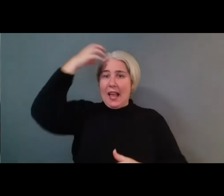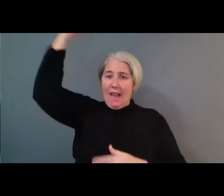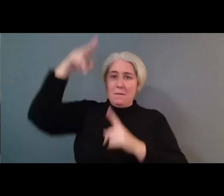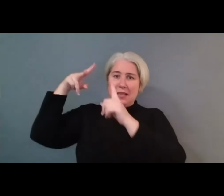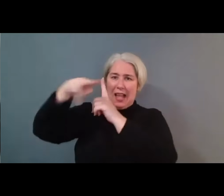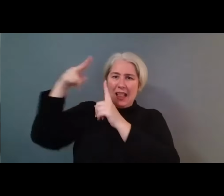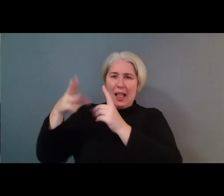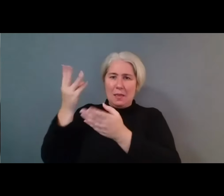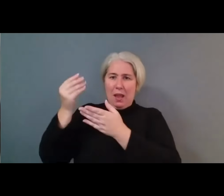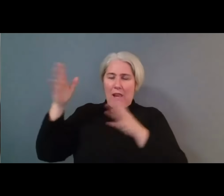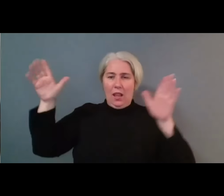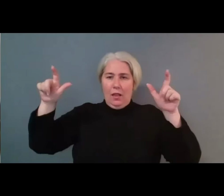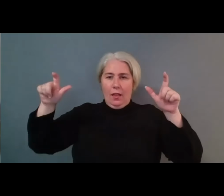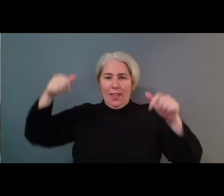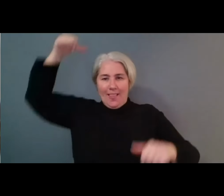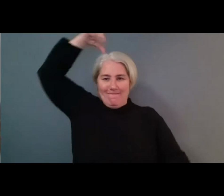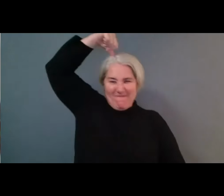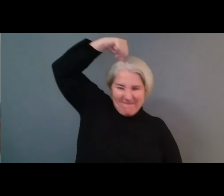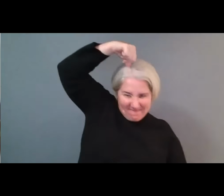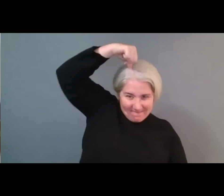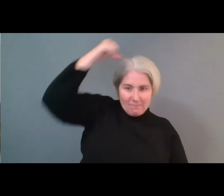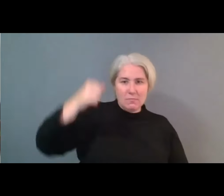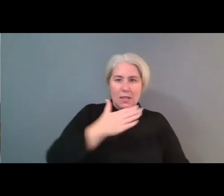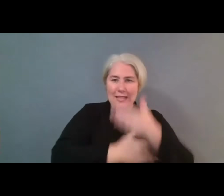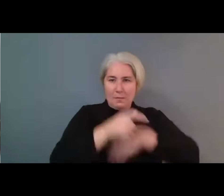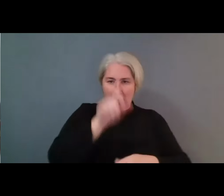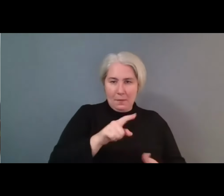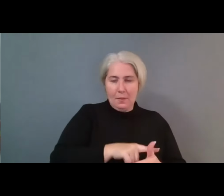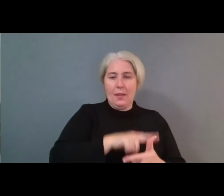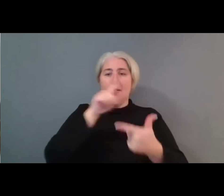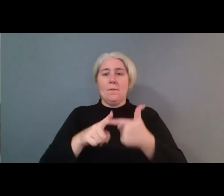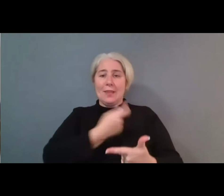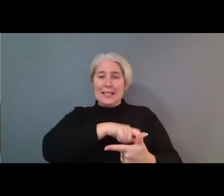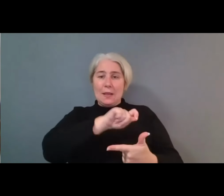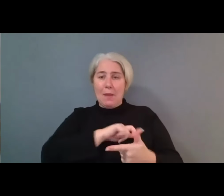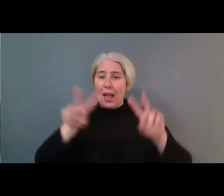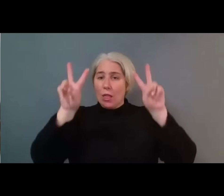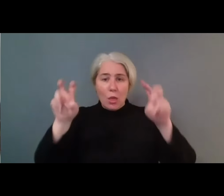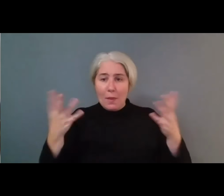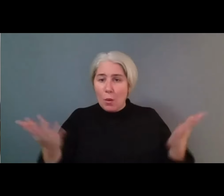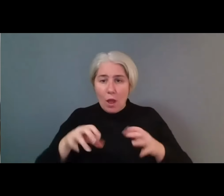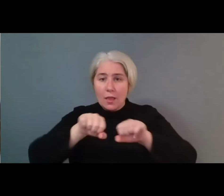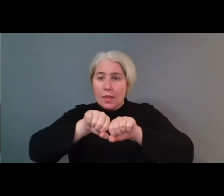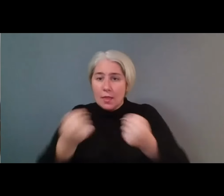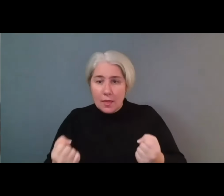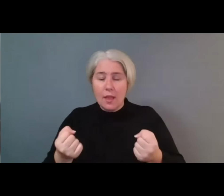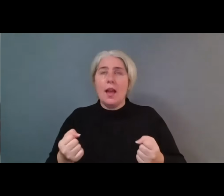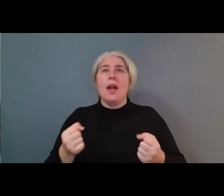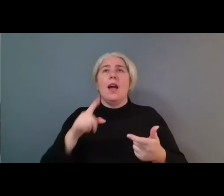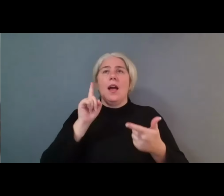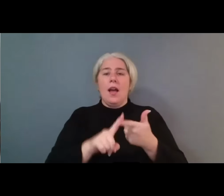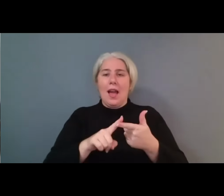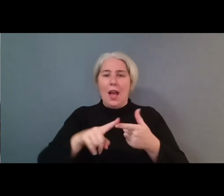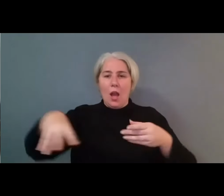was about inclusive education, and the committee found that there was evidence that there is